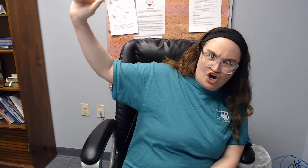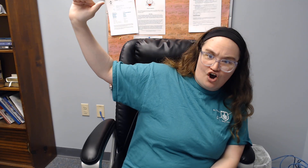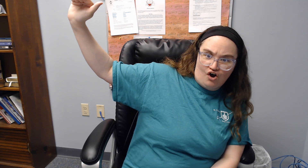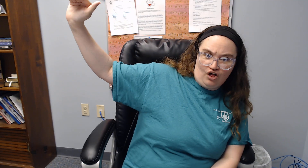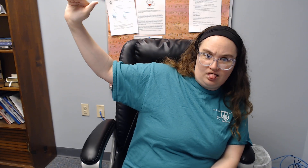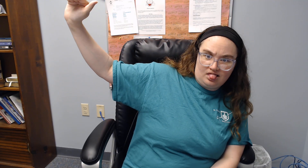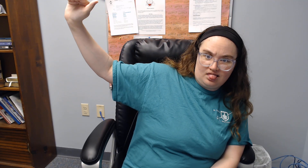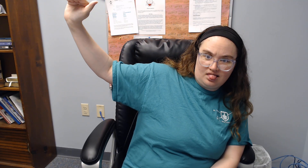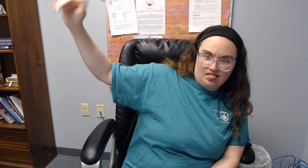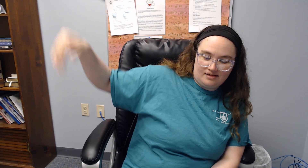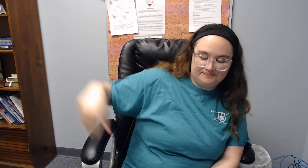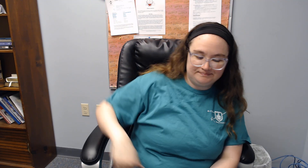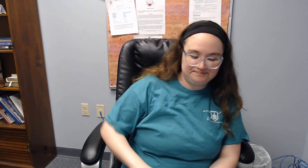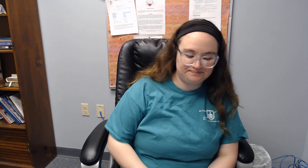Tall.